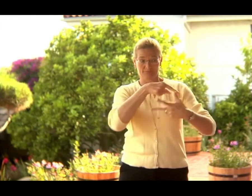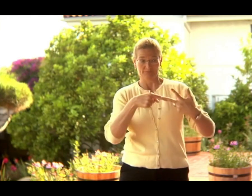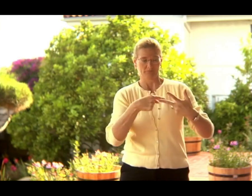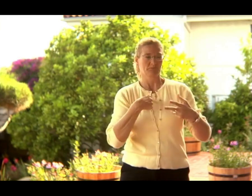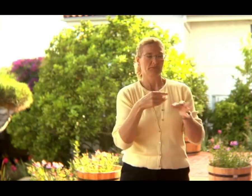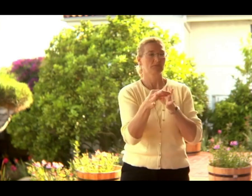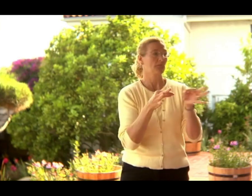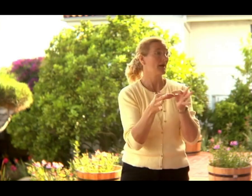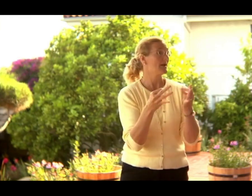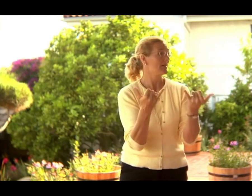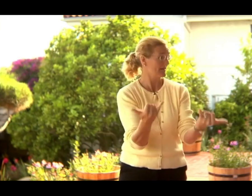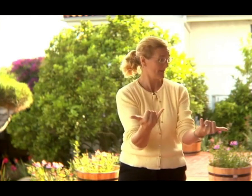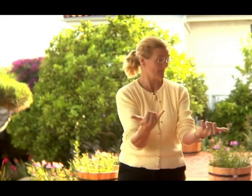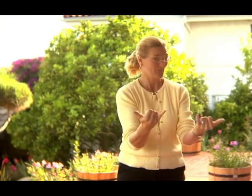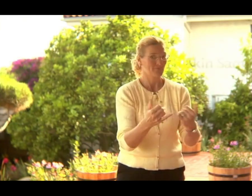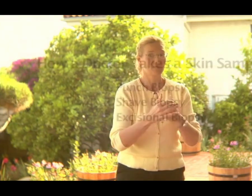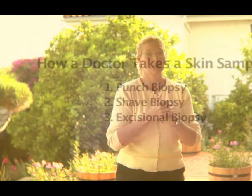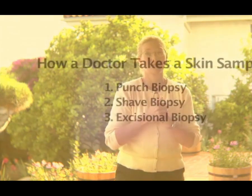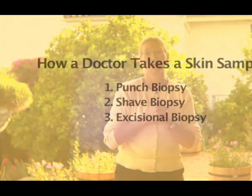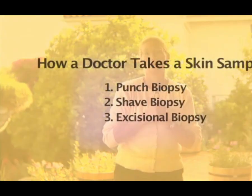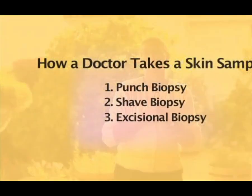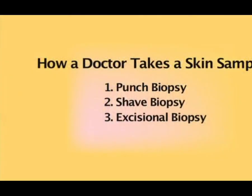Let me explain each one.